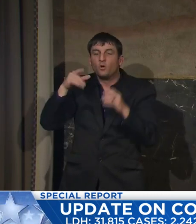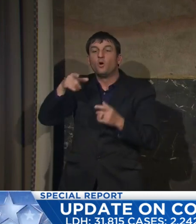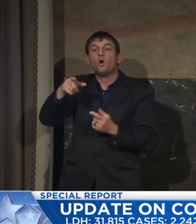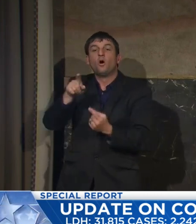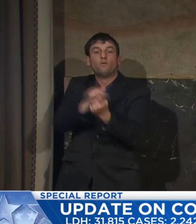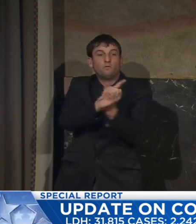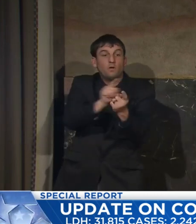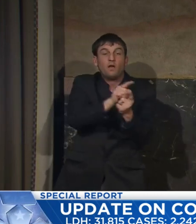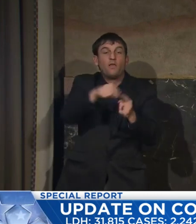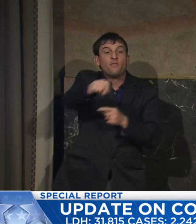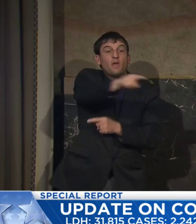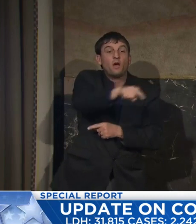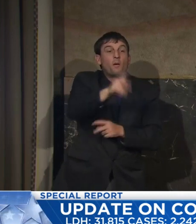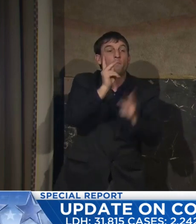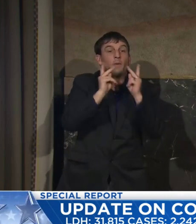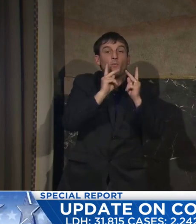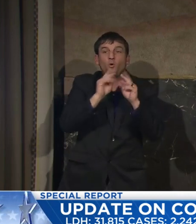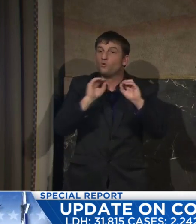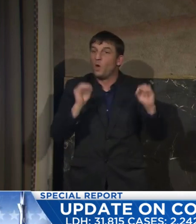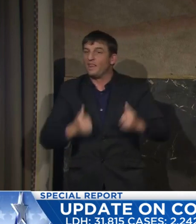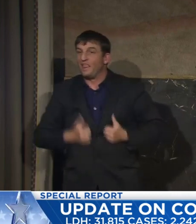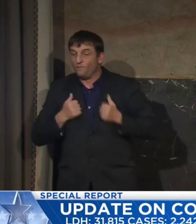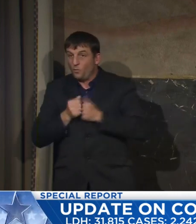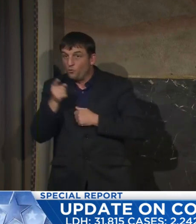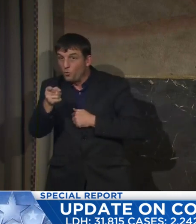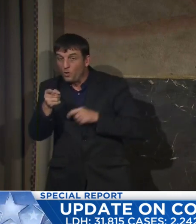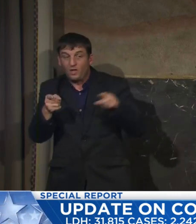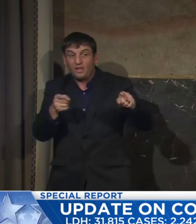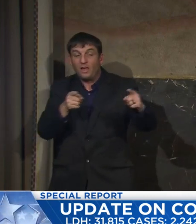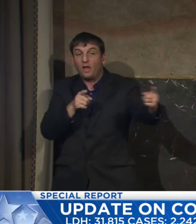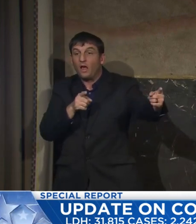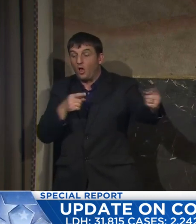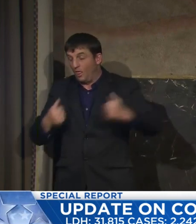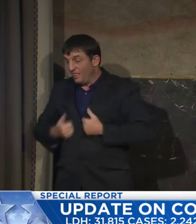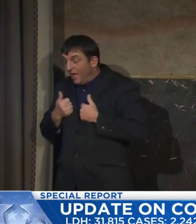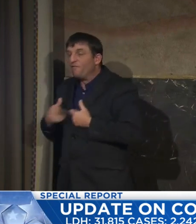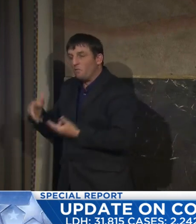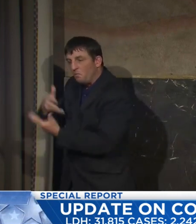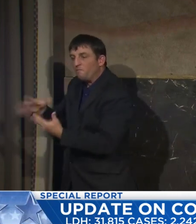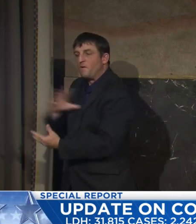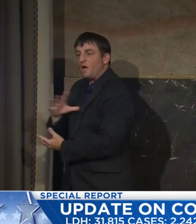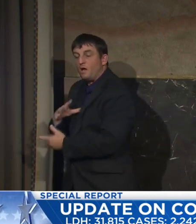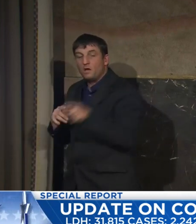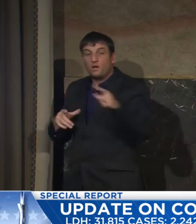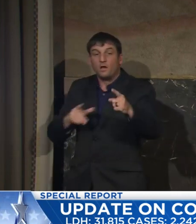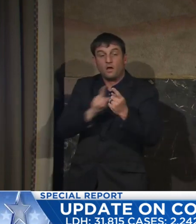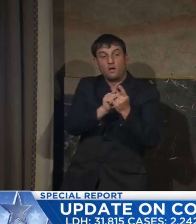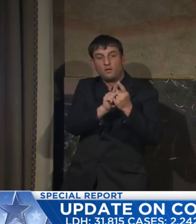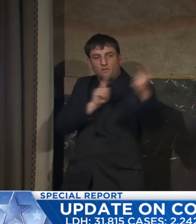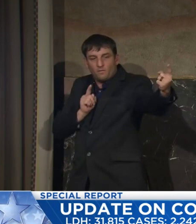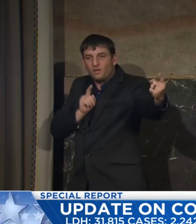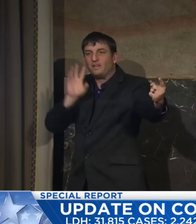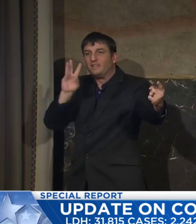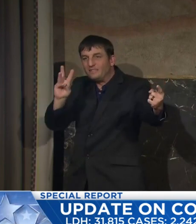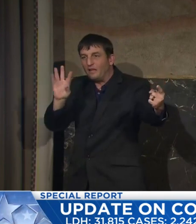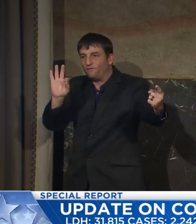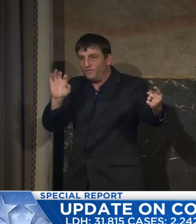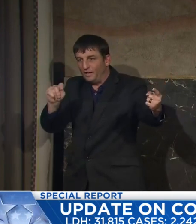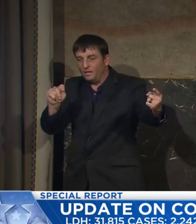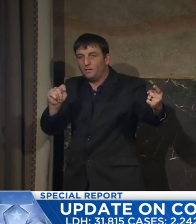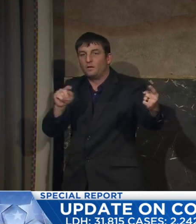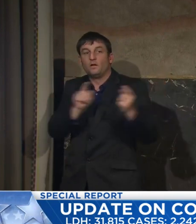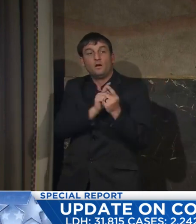immediate household. We need them keeping that physical social distancing of 6 feet away from